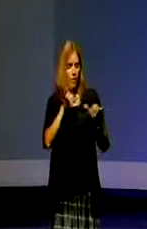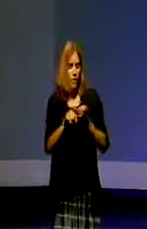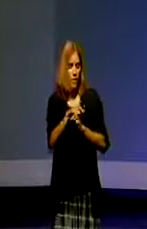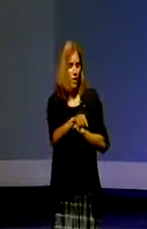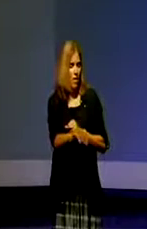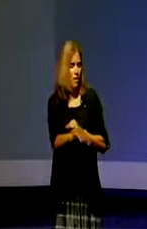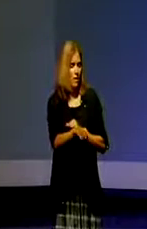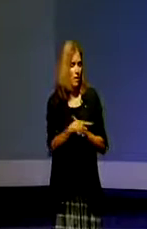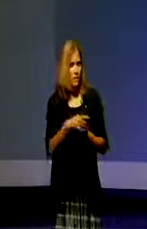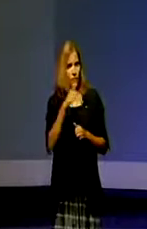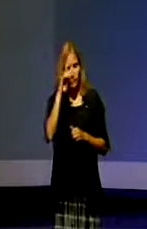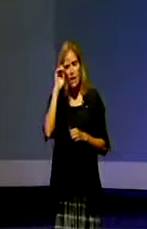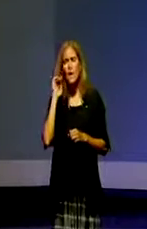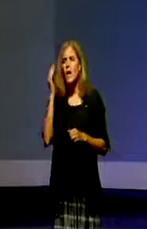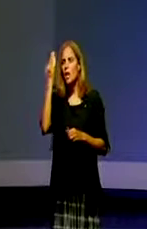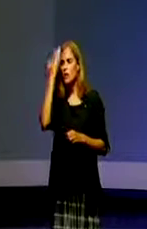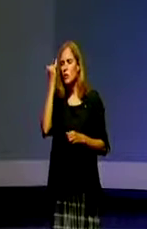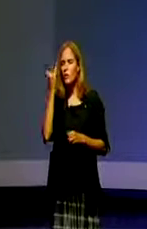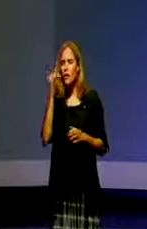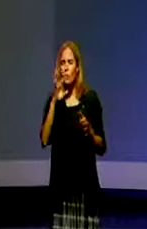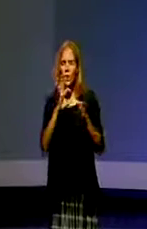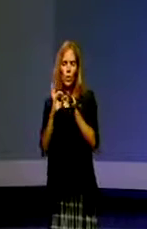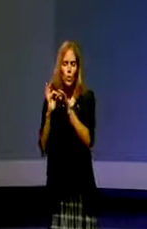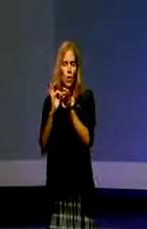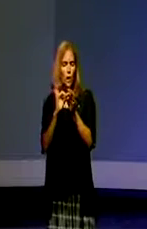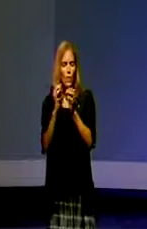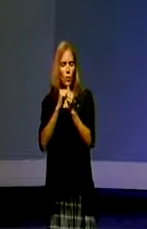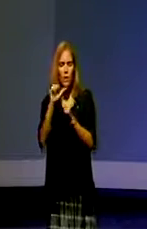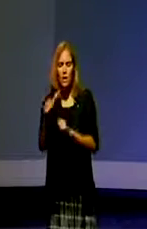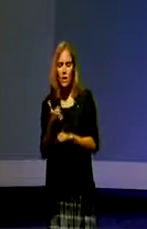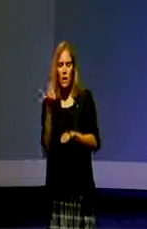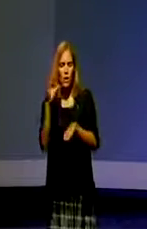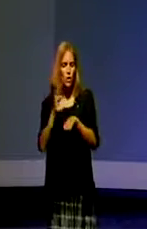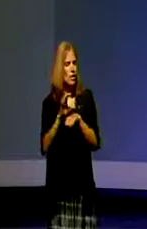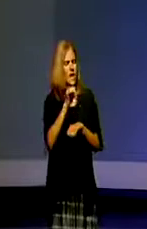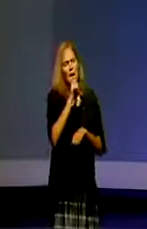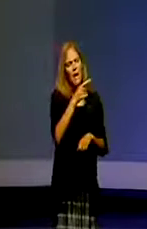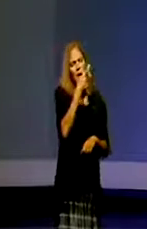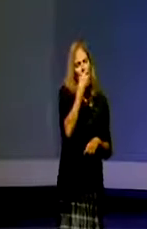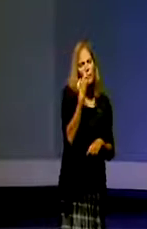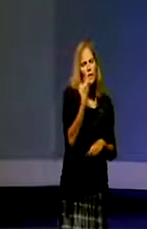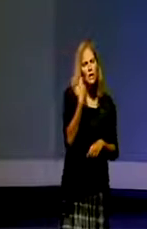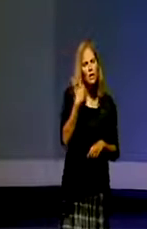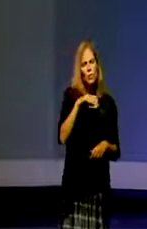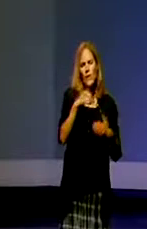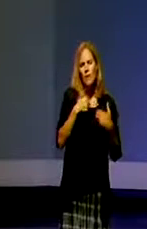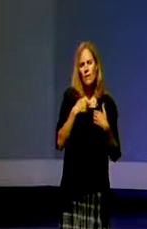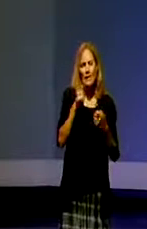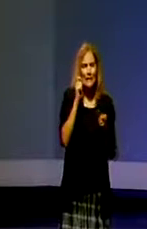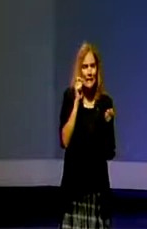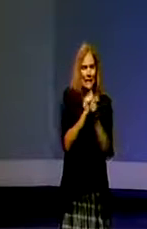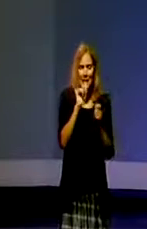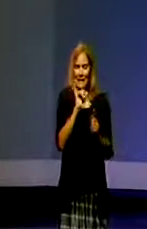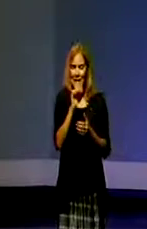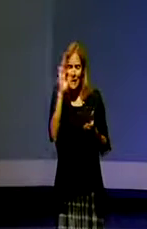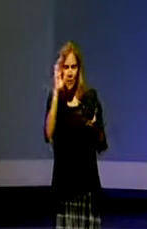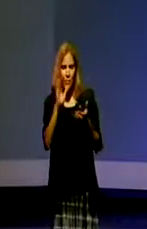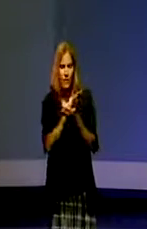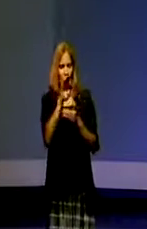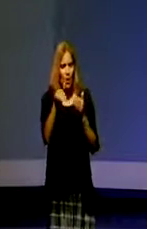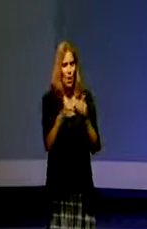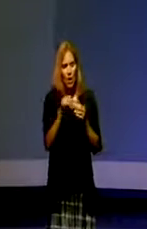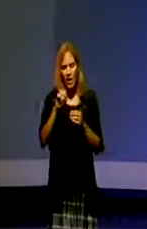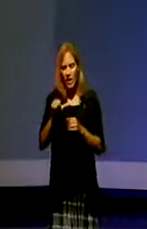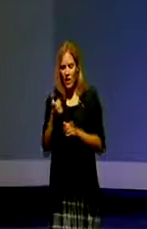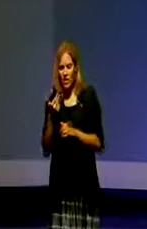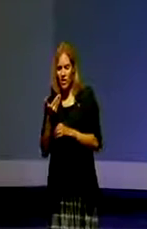that gospel. That's why we cooperate with other churches, not because we have the exact same beliefs and all the